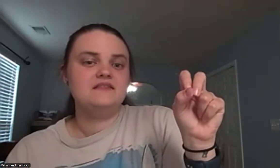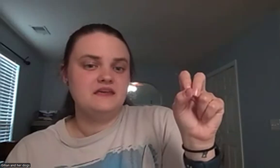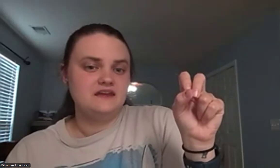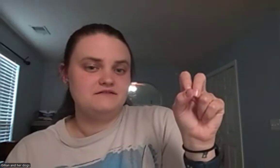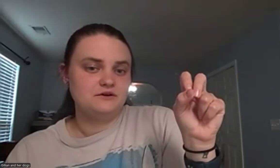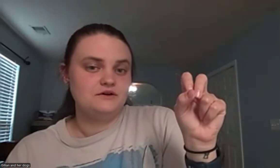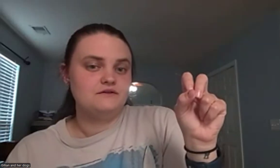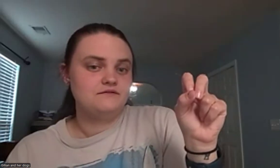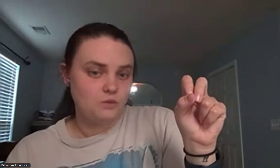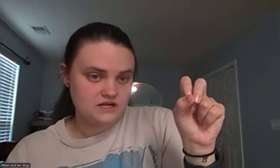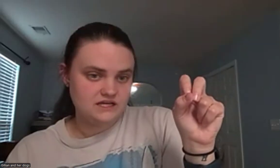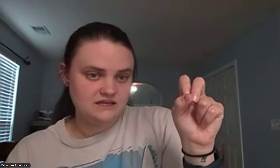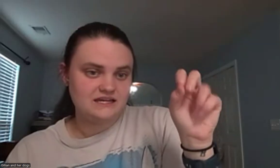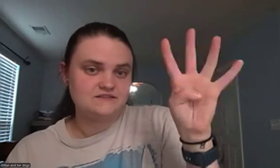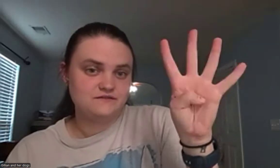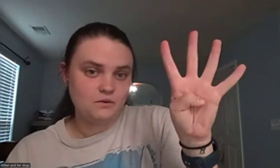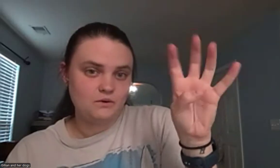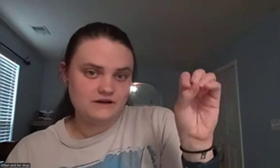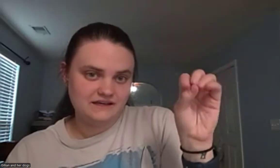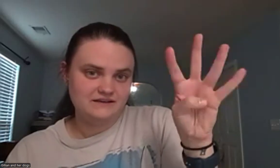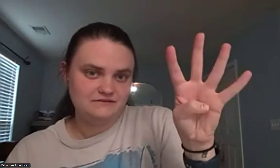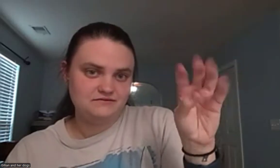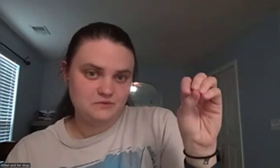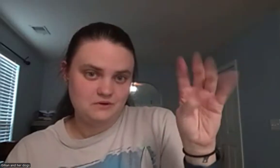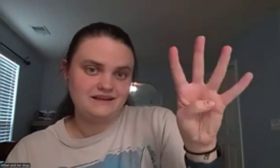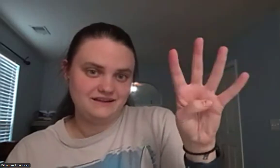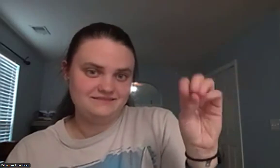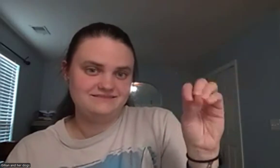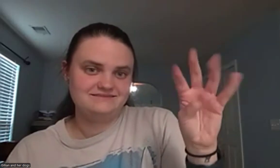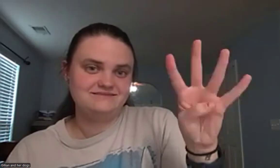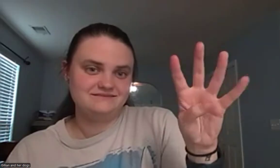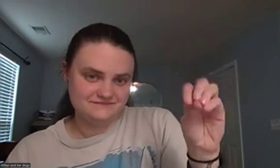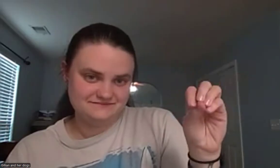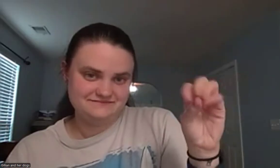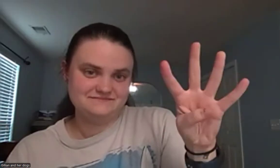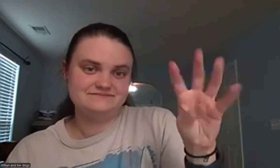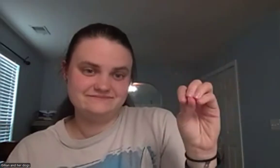Then for 40, it's 40, 40. Mm-hmm.